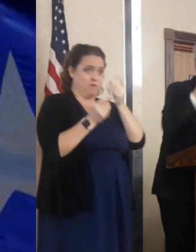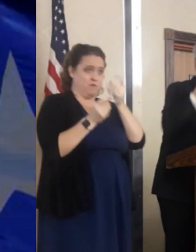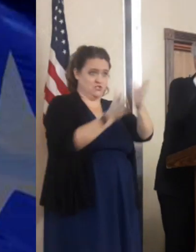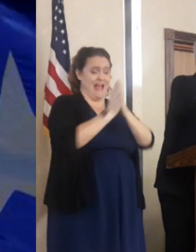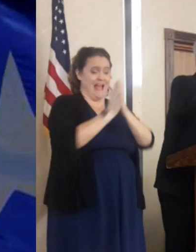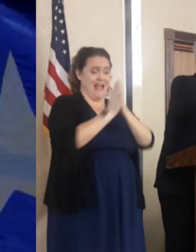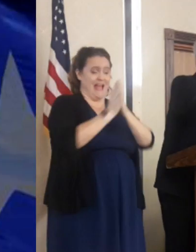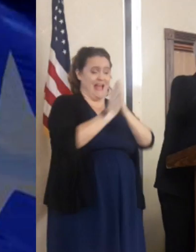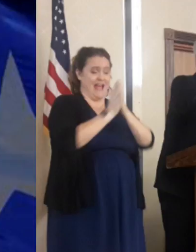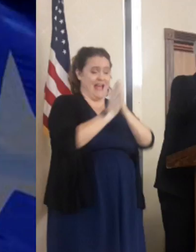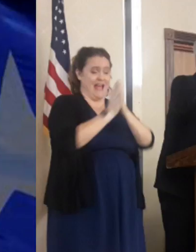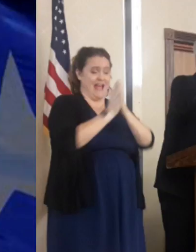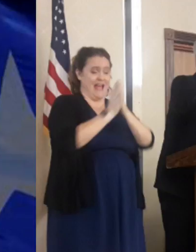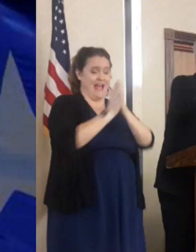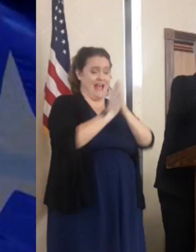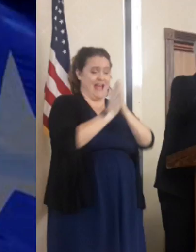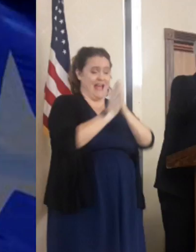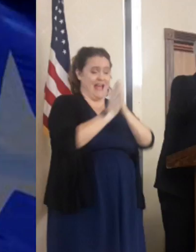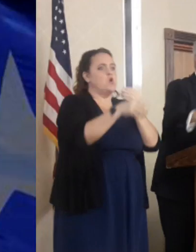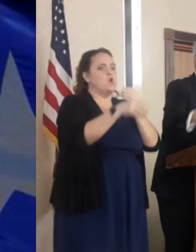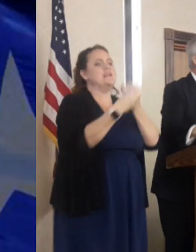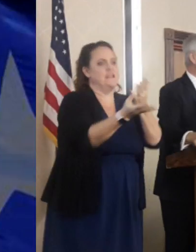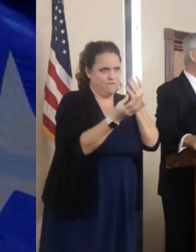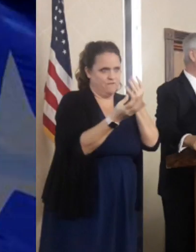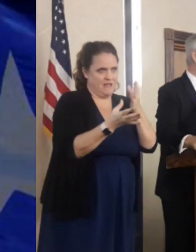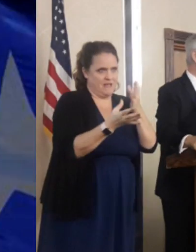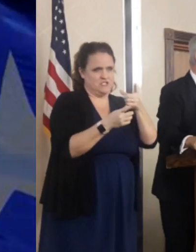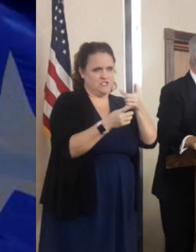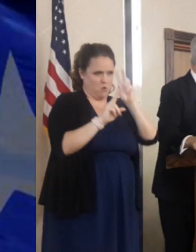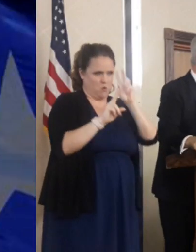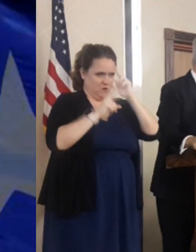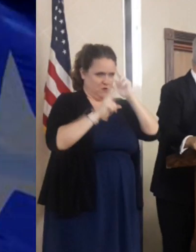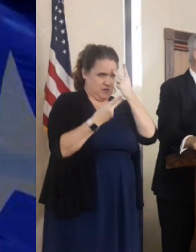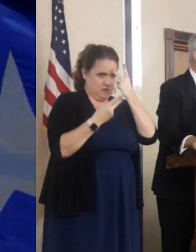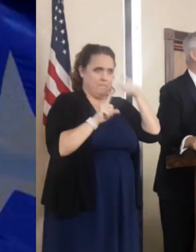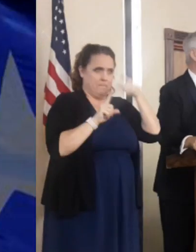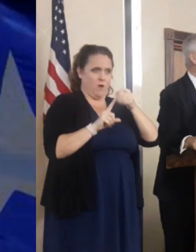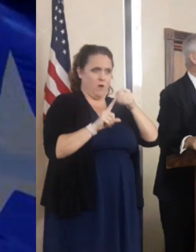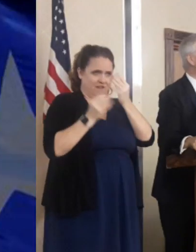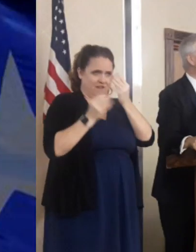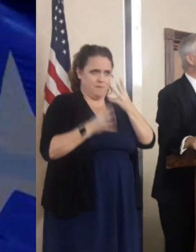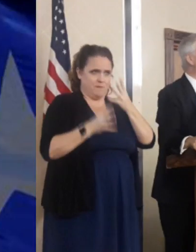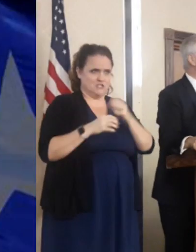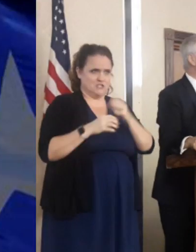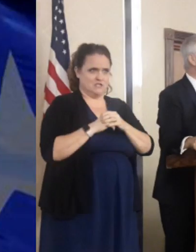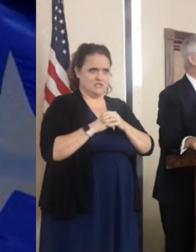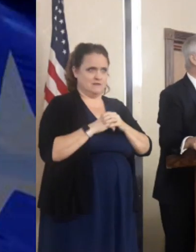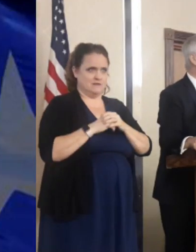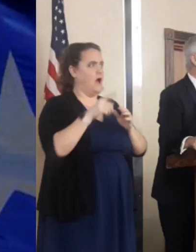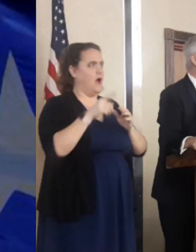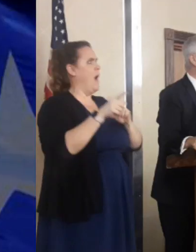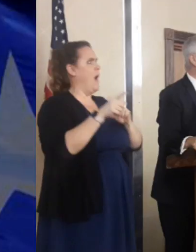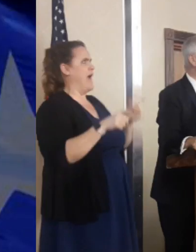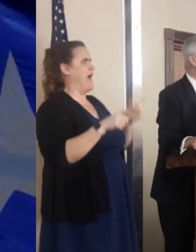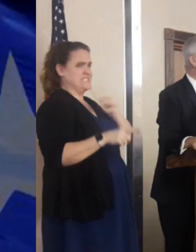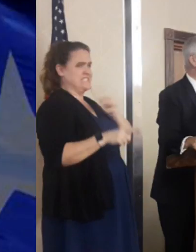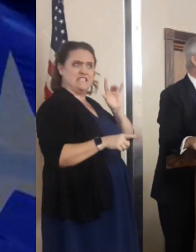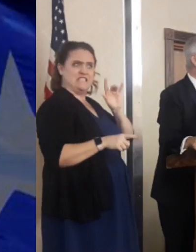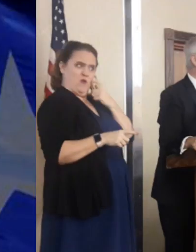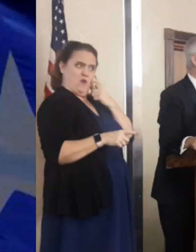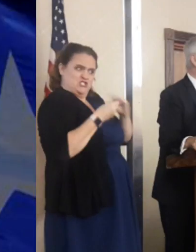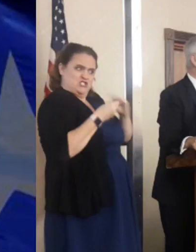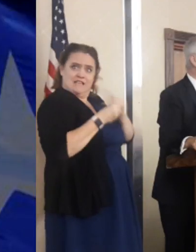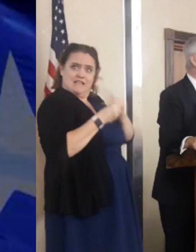giving the information. So, Parliamentary inquiry. Randall Dunning, SD 16, I believe